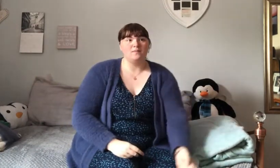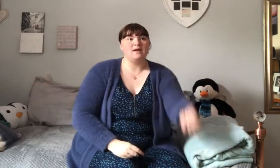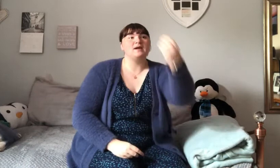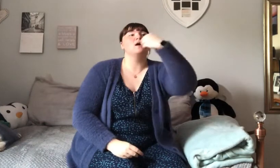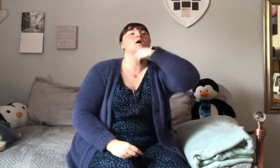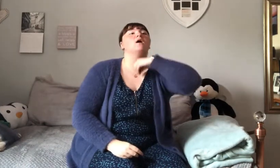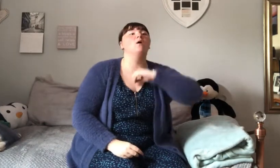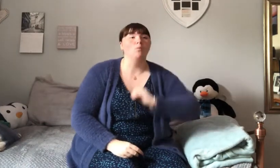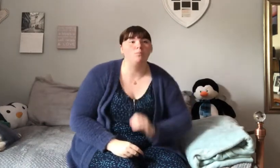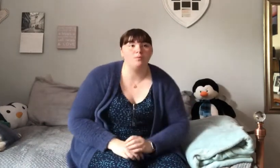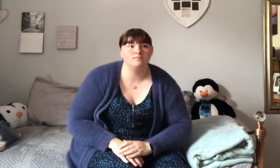big gulp.